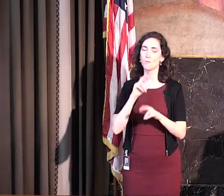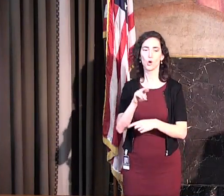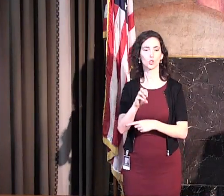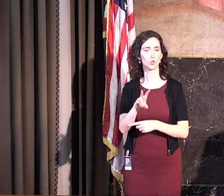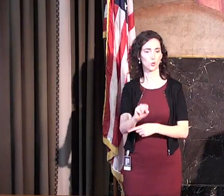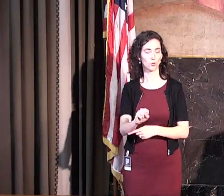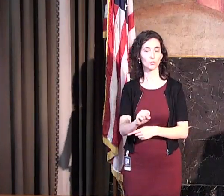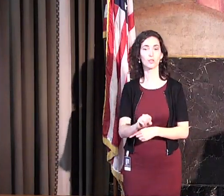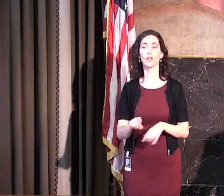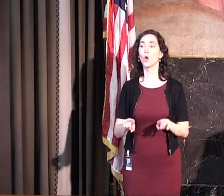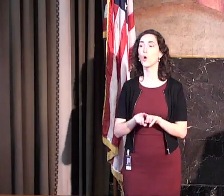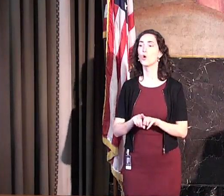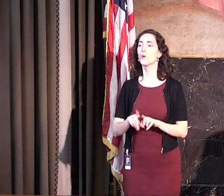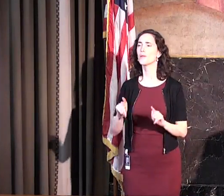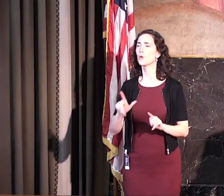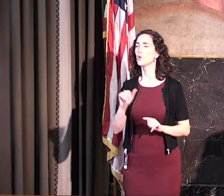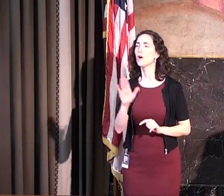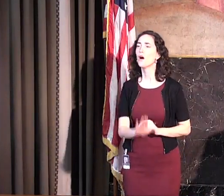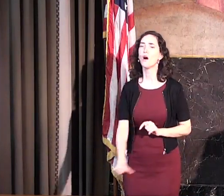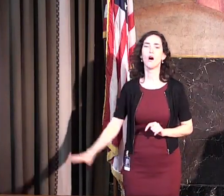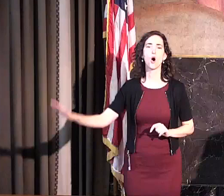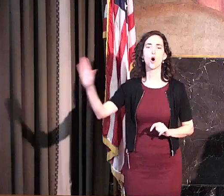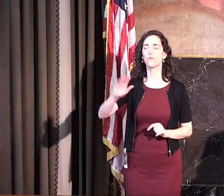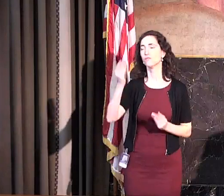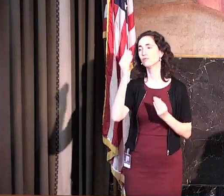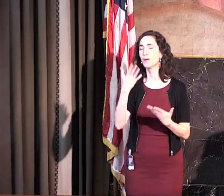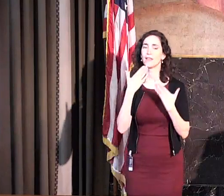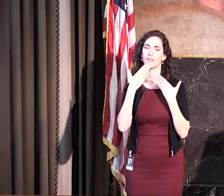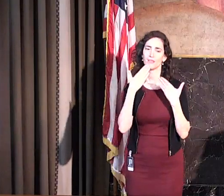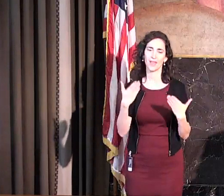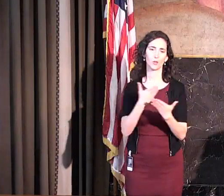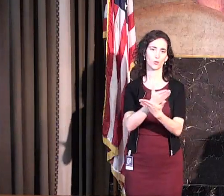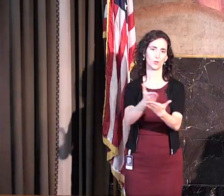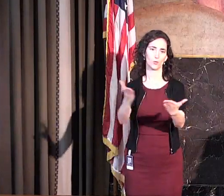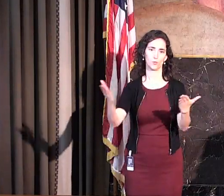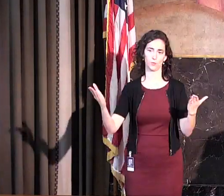want to thank the people of Louisiana again for